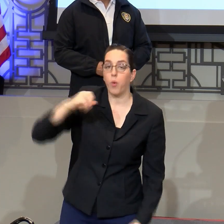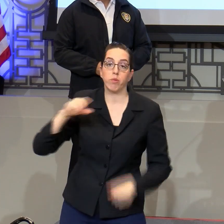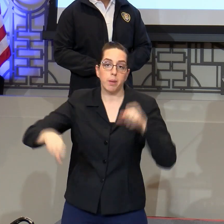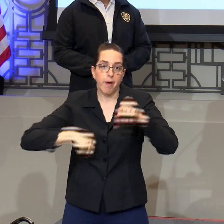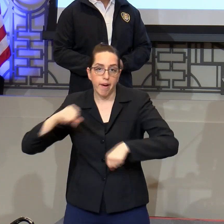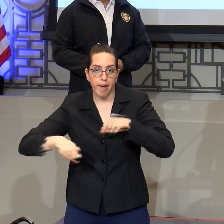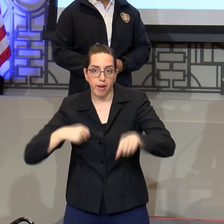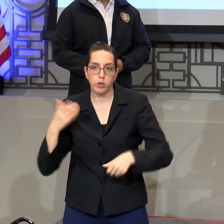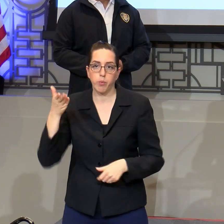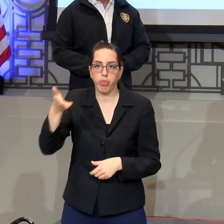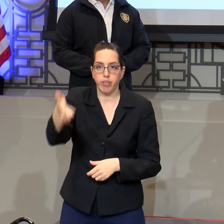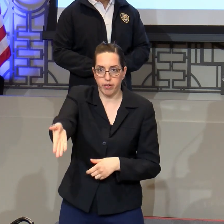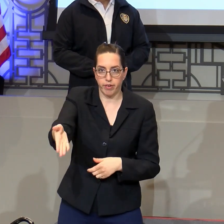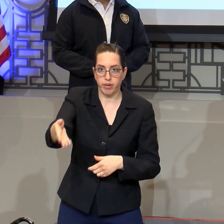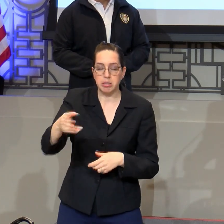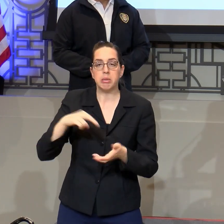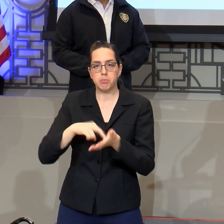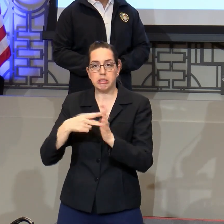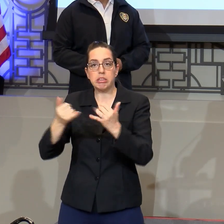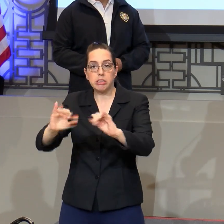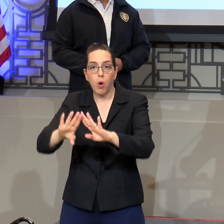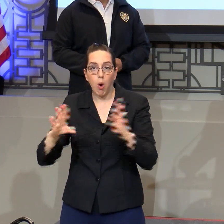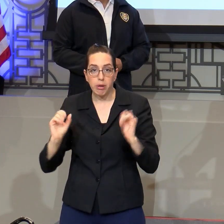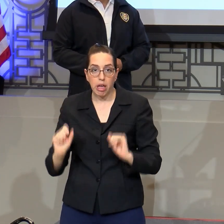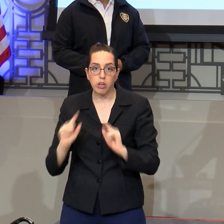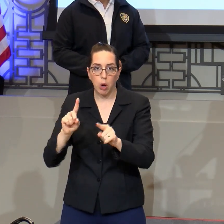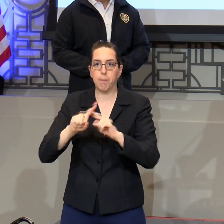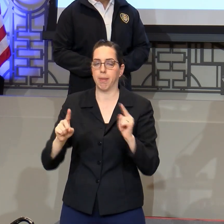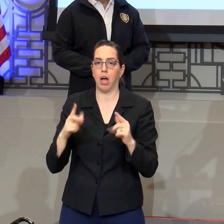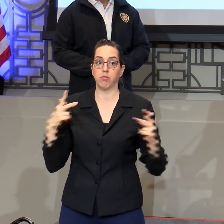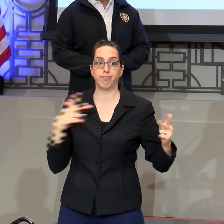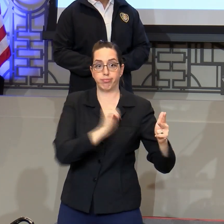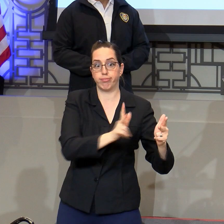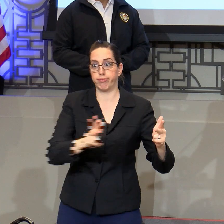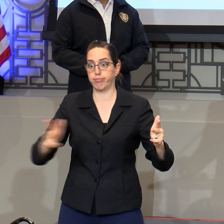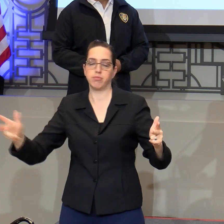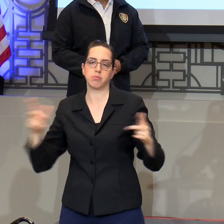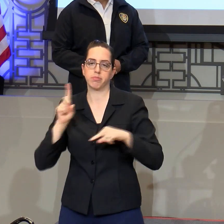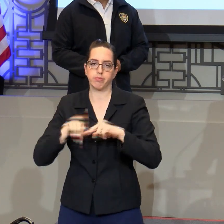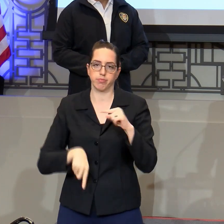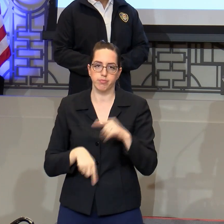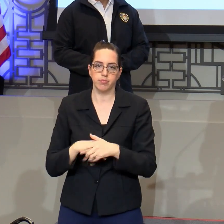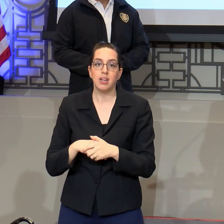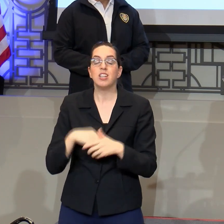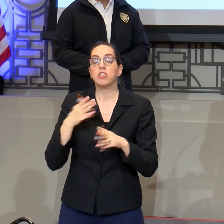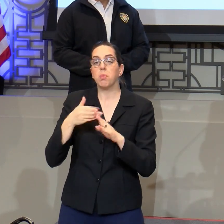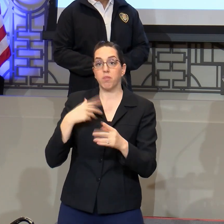facilities while keeping the parks open. And before I open to questions and bring up